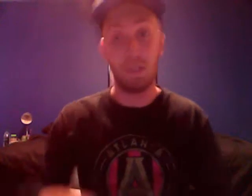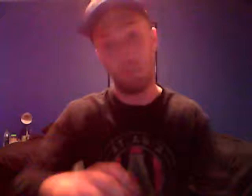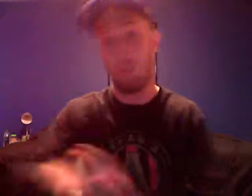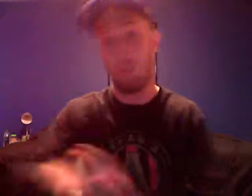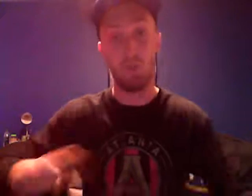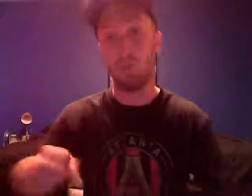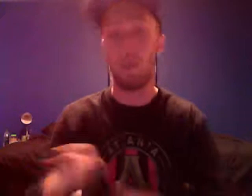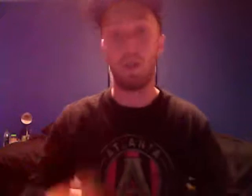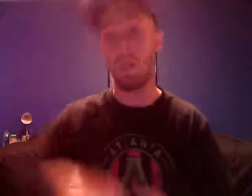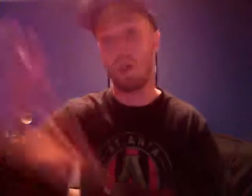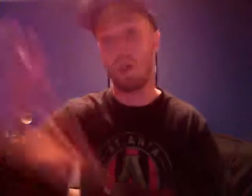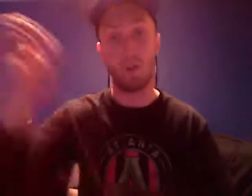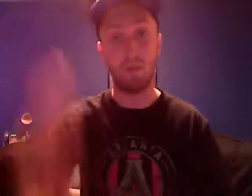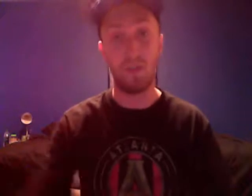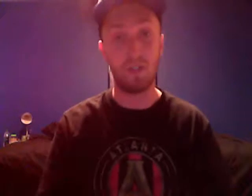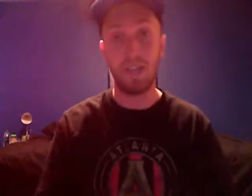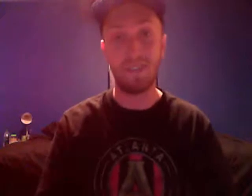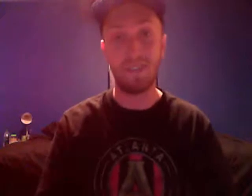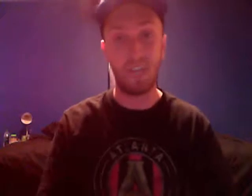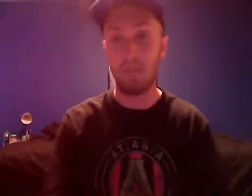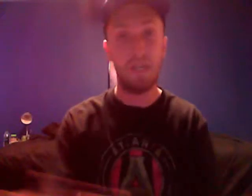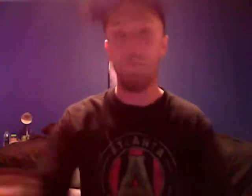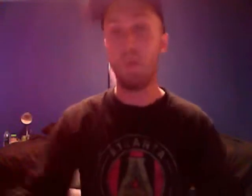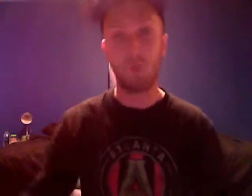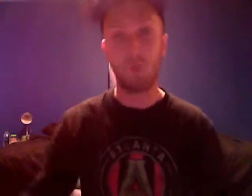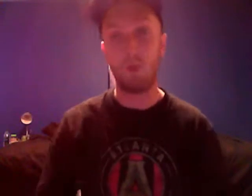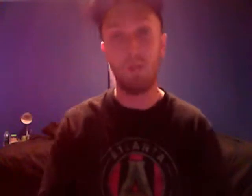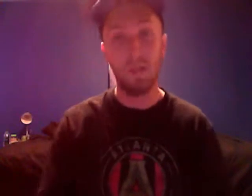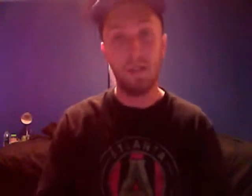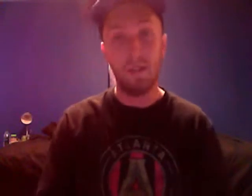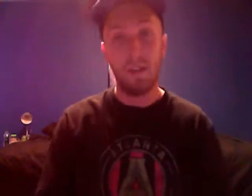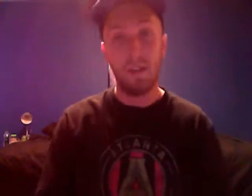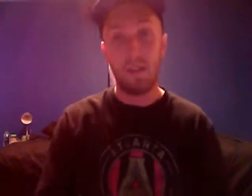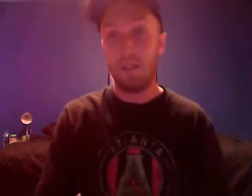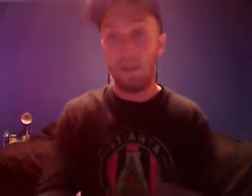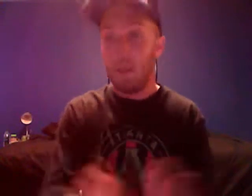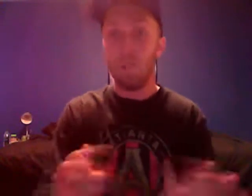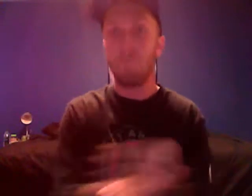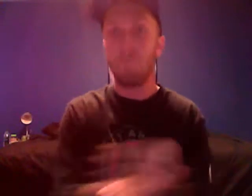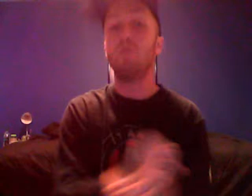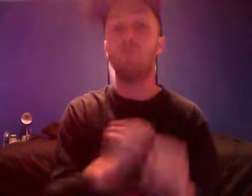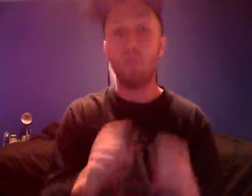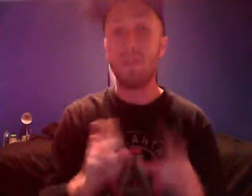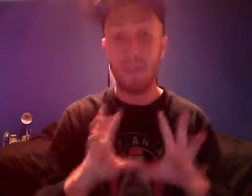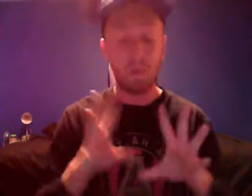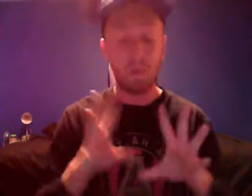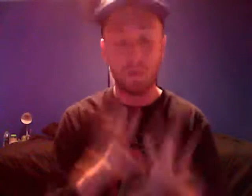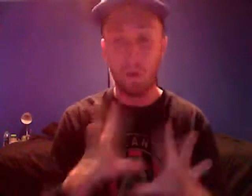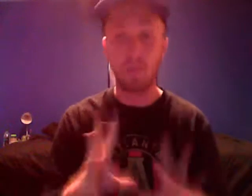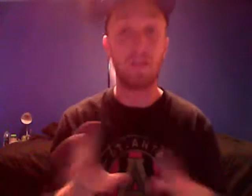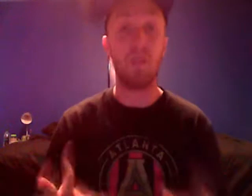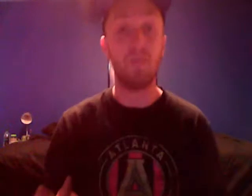to just pull and tug and knock our players side to side, no call. I mean, it was almost kind of